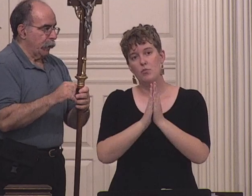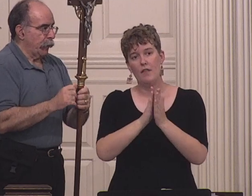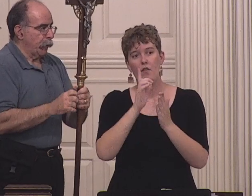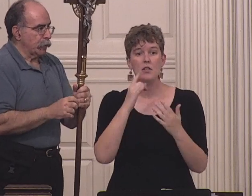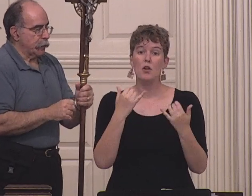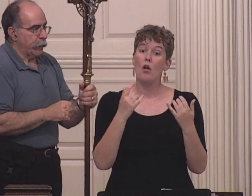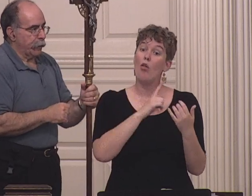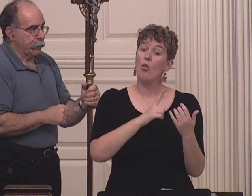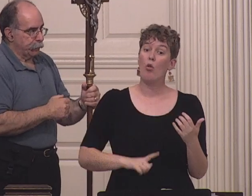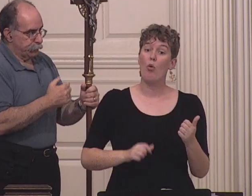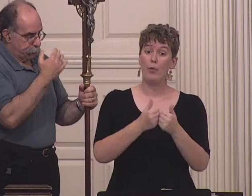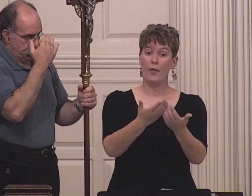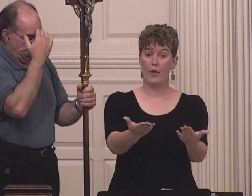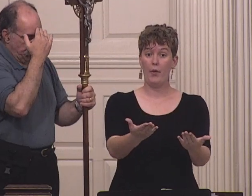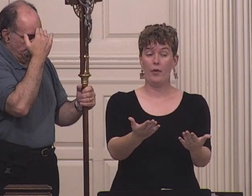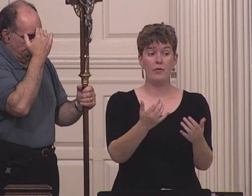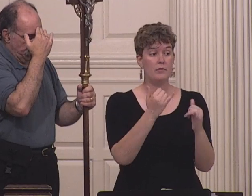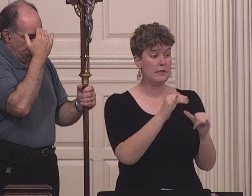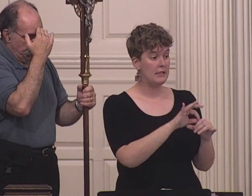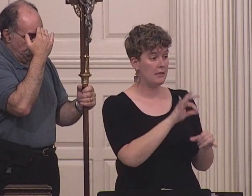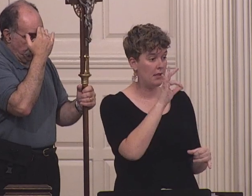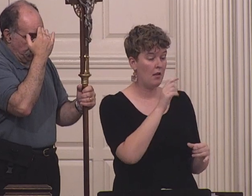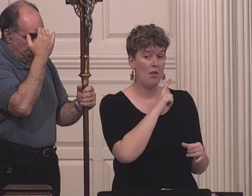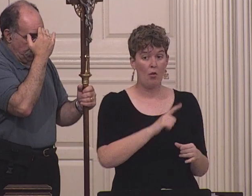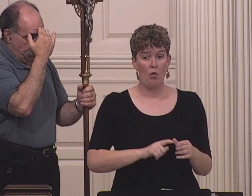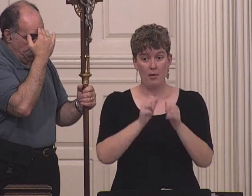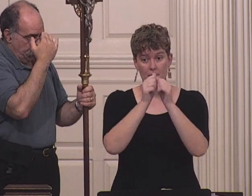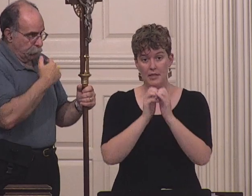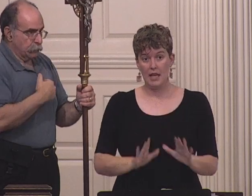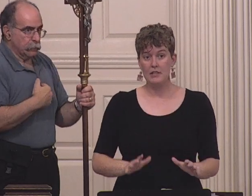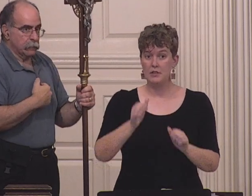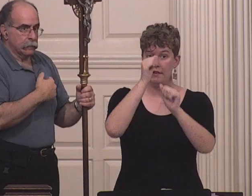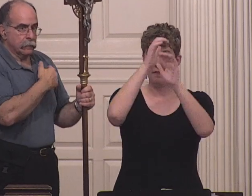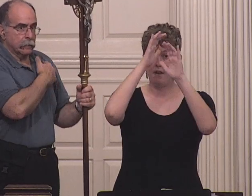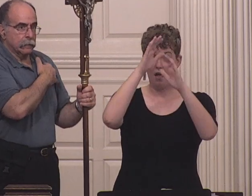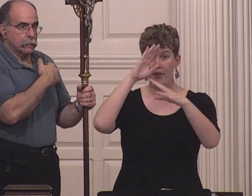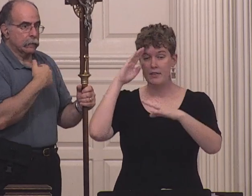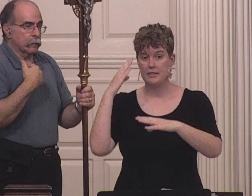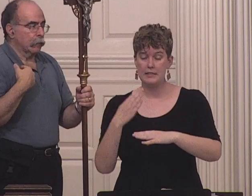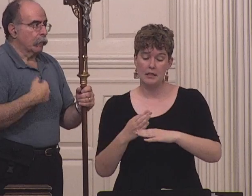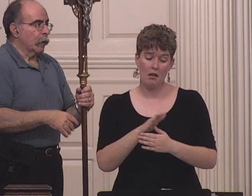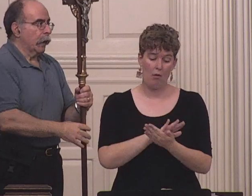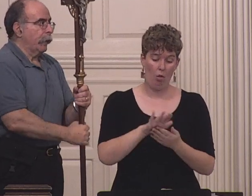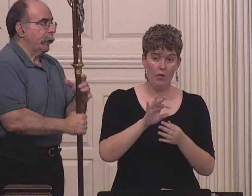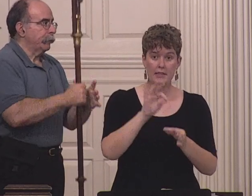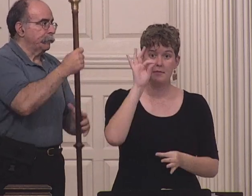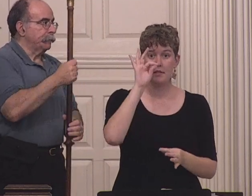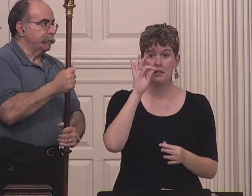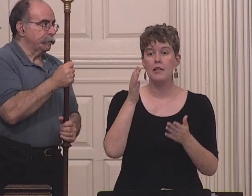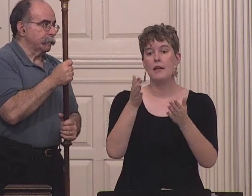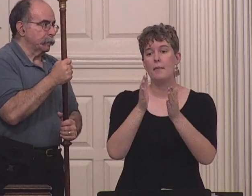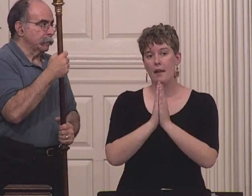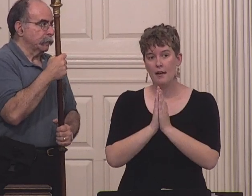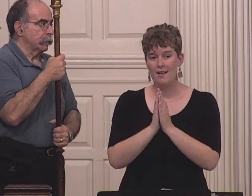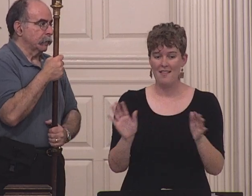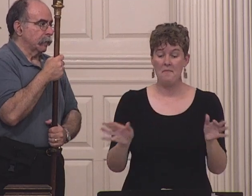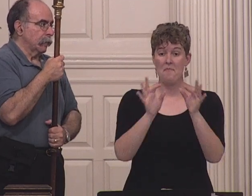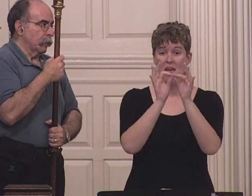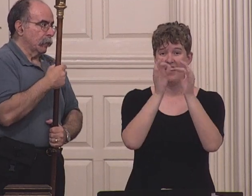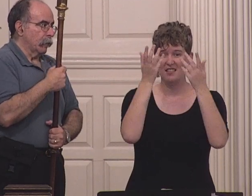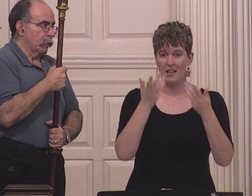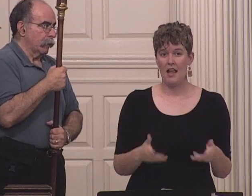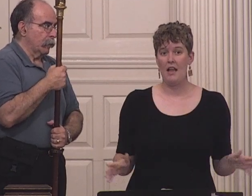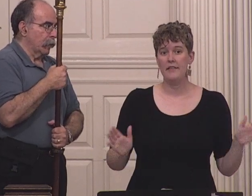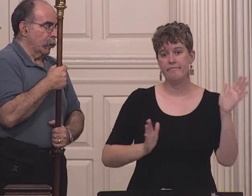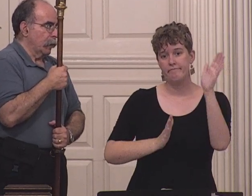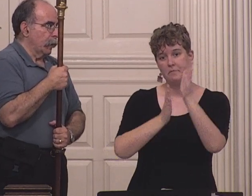you. May the Lord bless you, the Father, the Son, and the Holy Spirit. Mass is ended. Let us go in